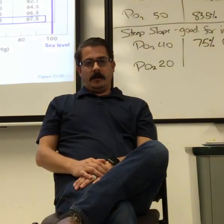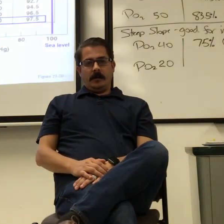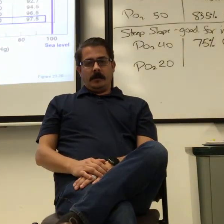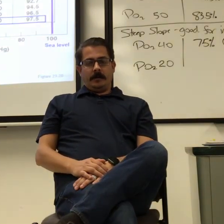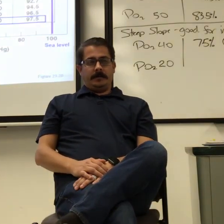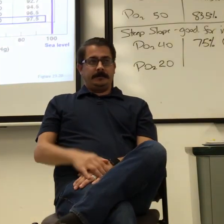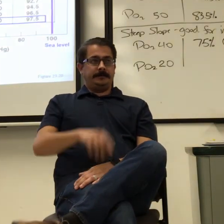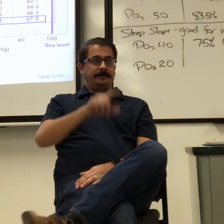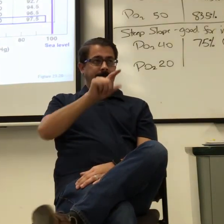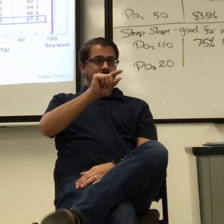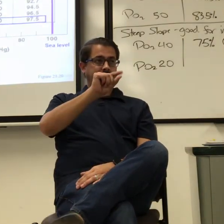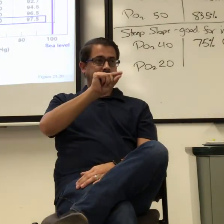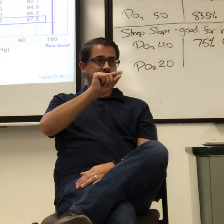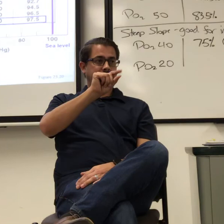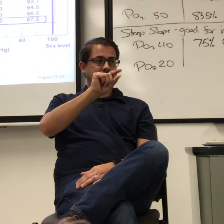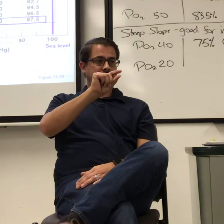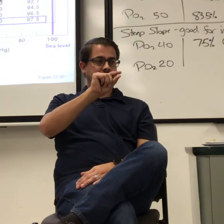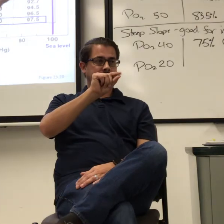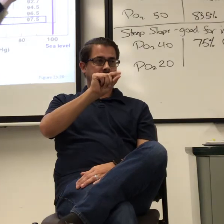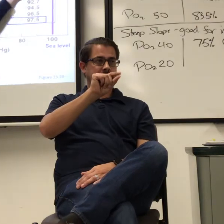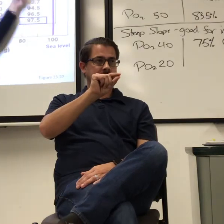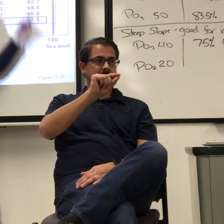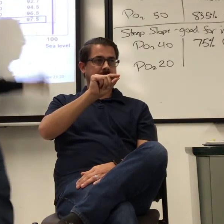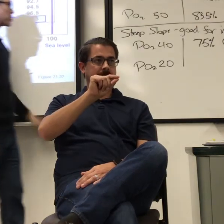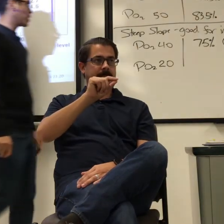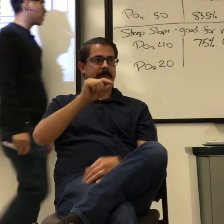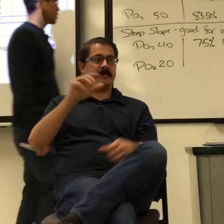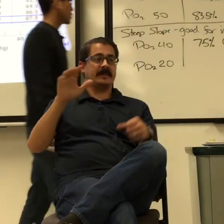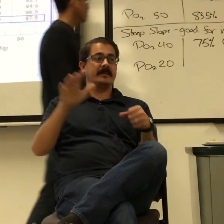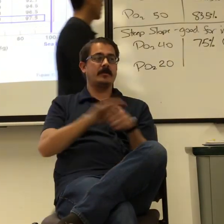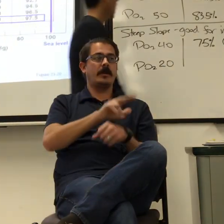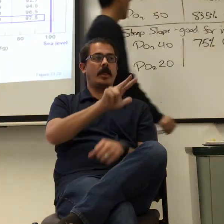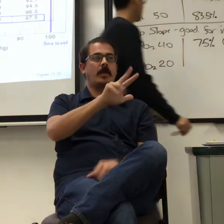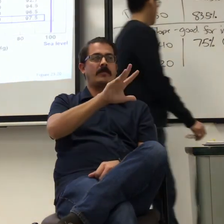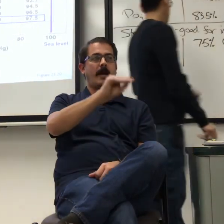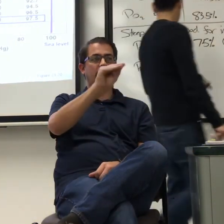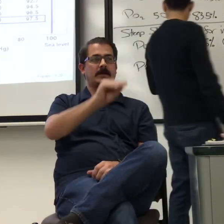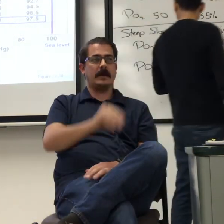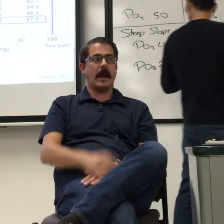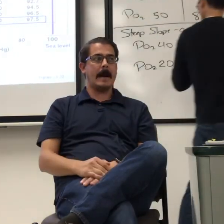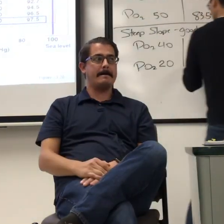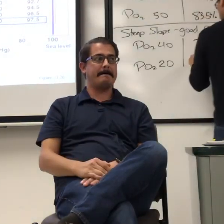At 20, saturation is 35%.